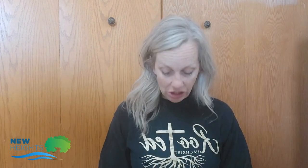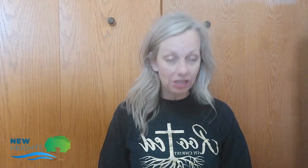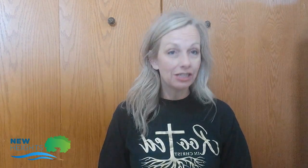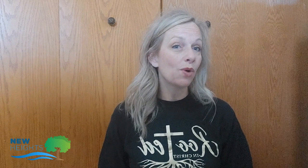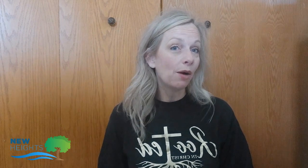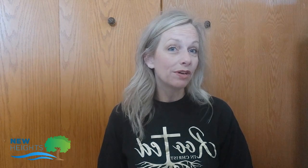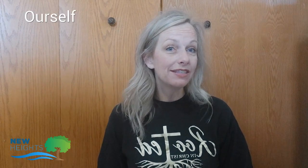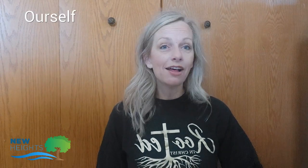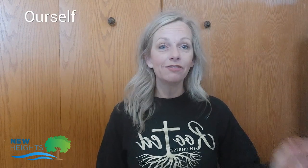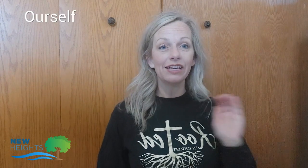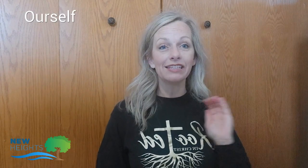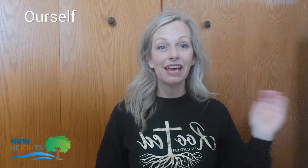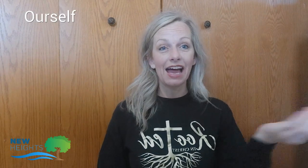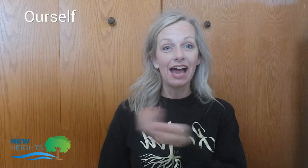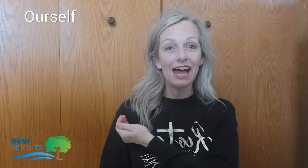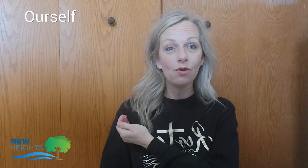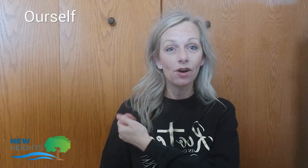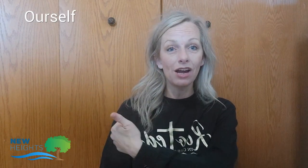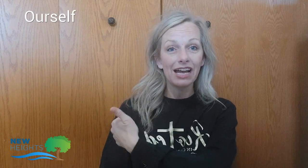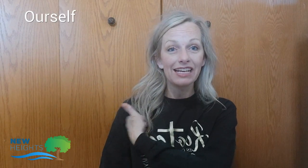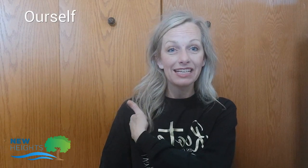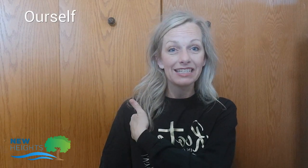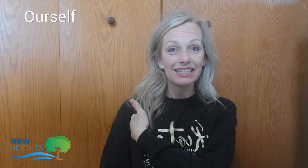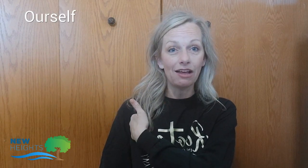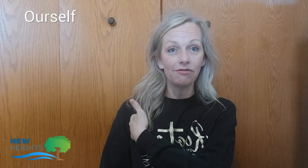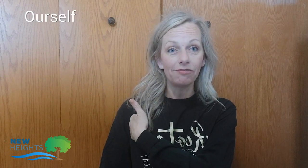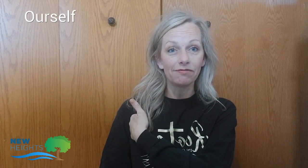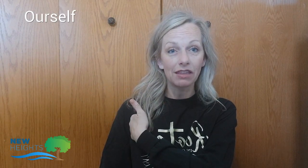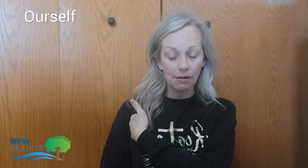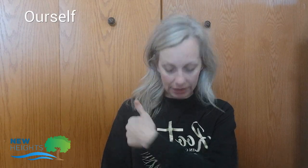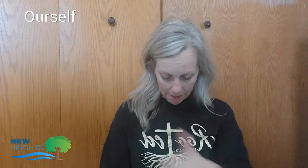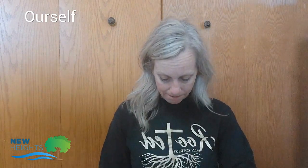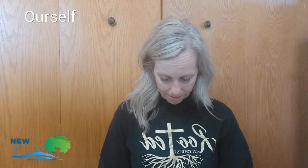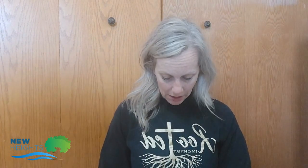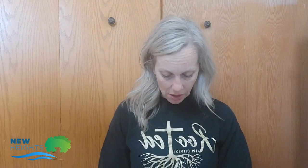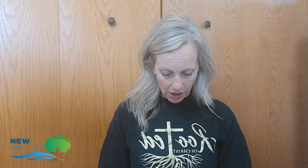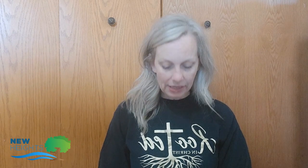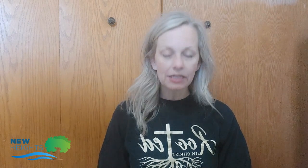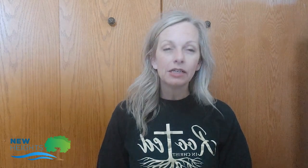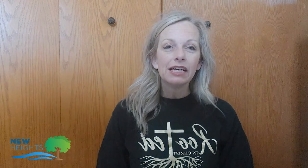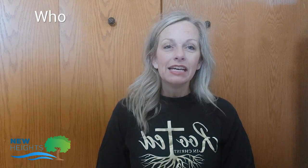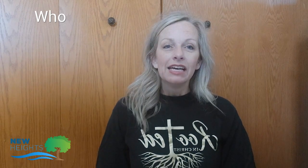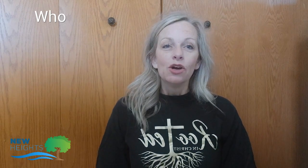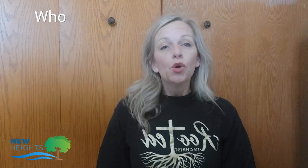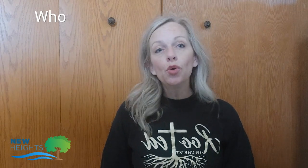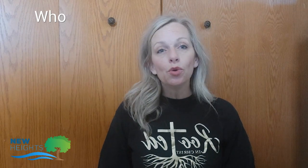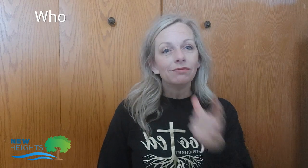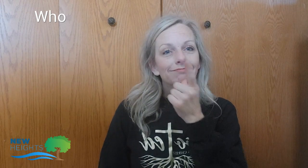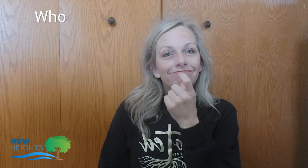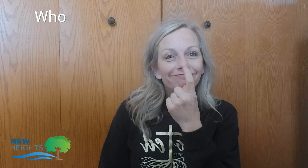it into ourself, it's our self, the thumbs up, right? Who?